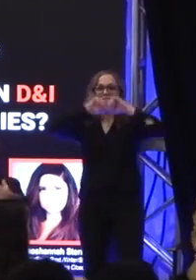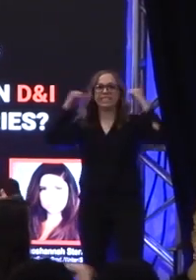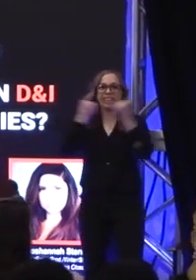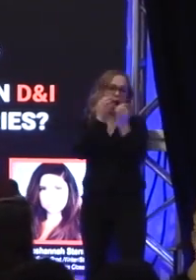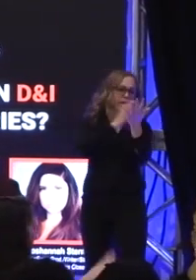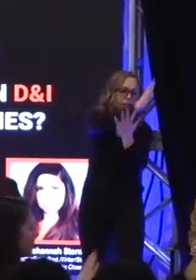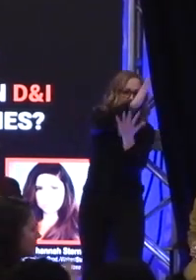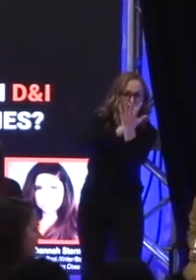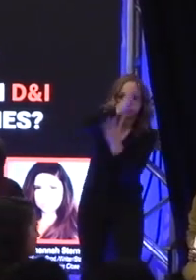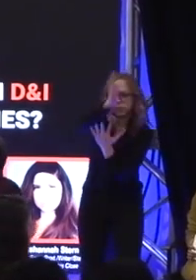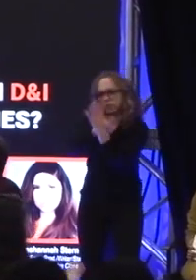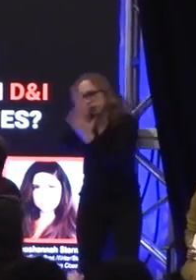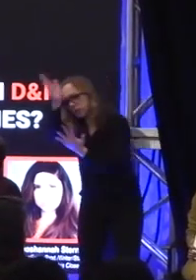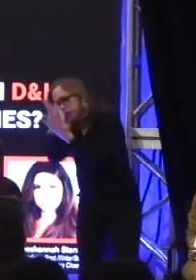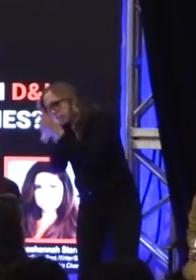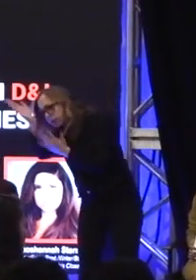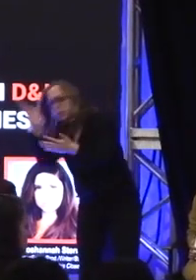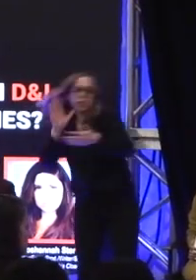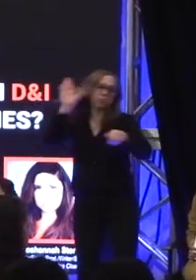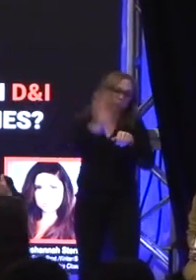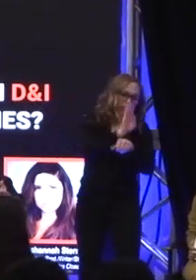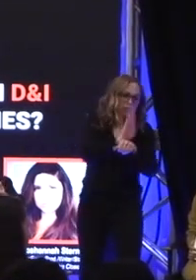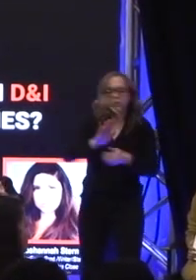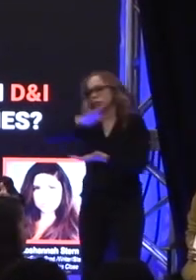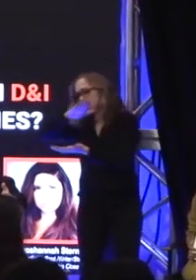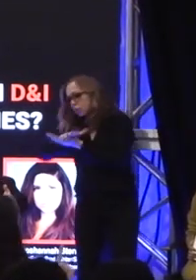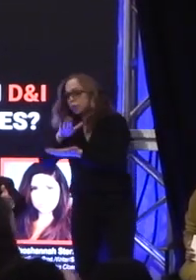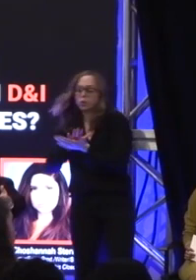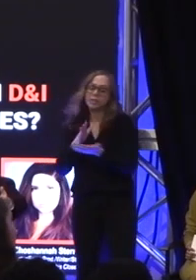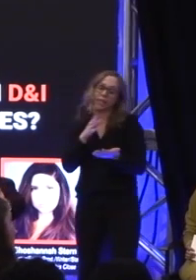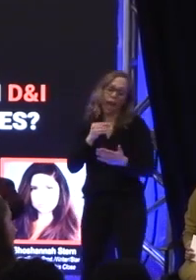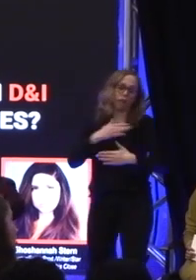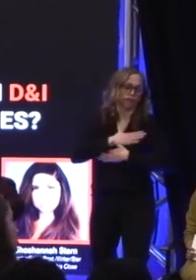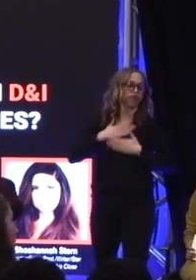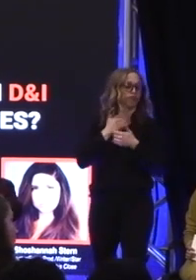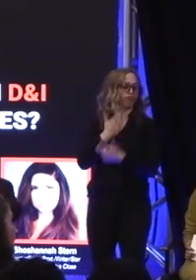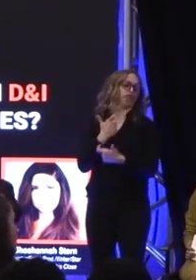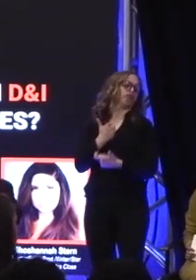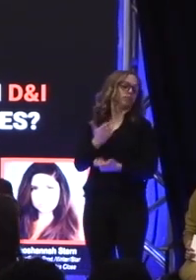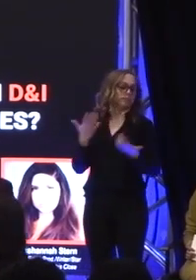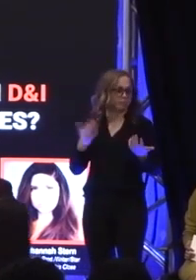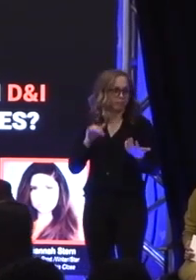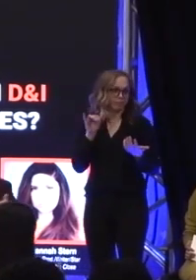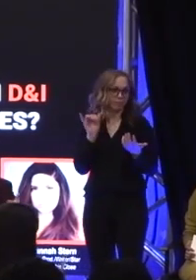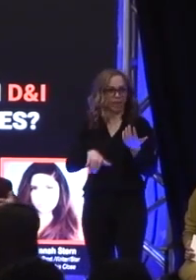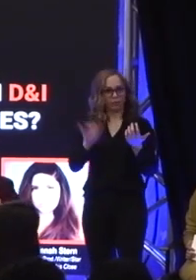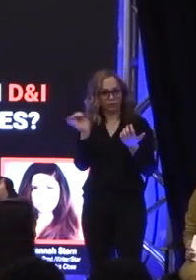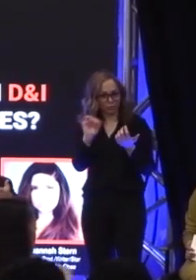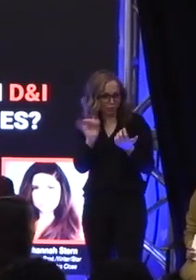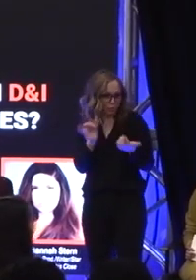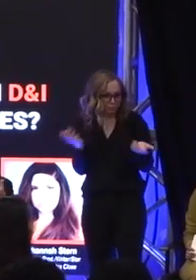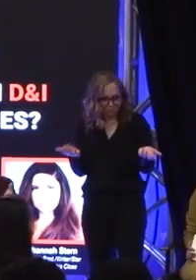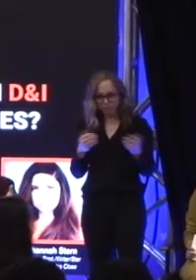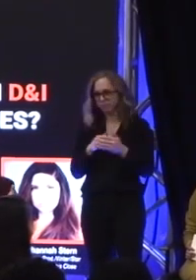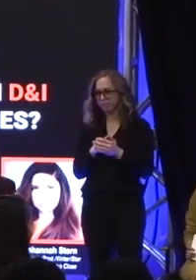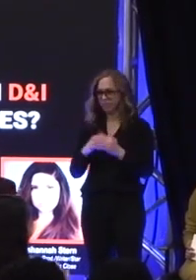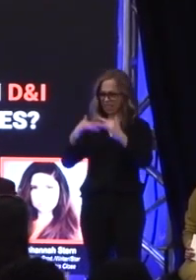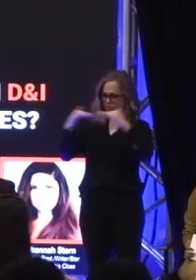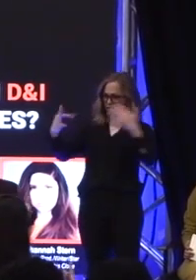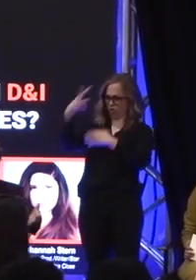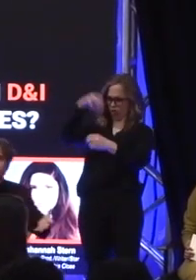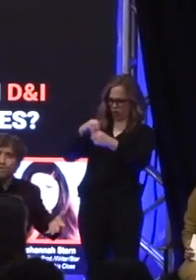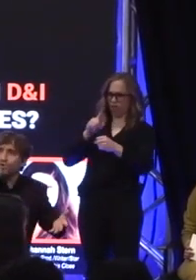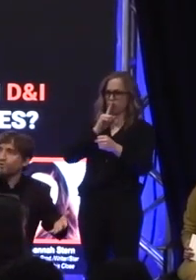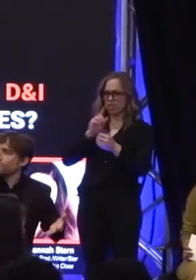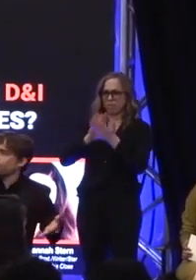from business to schools to definitely entertainment, right? I mean, when did diversity and